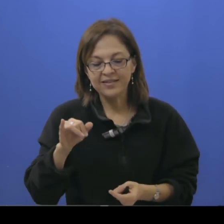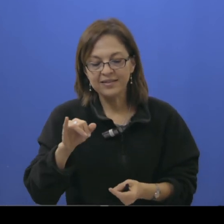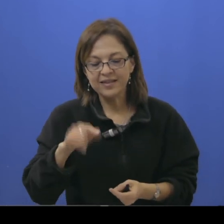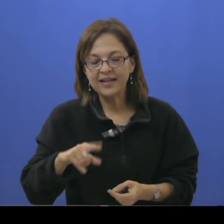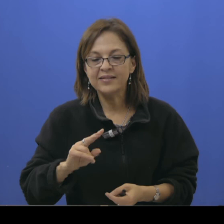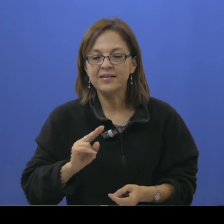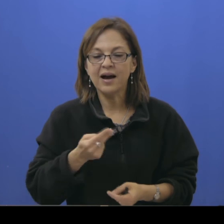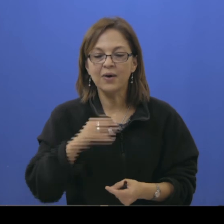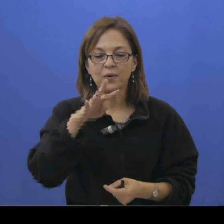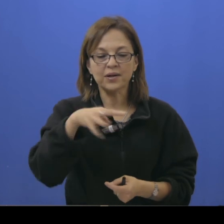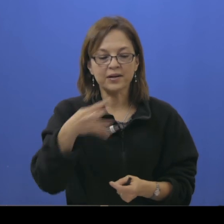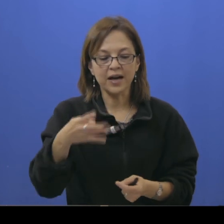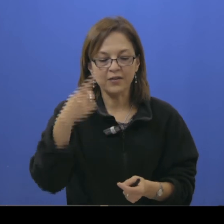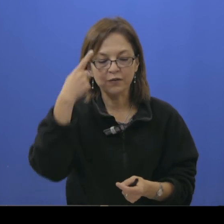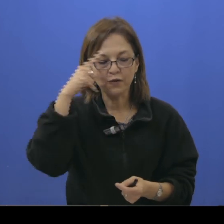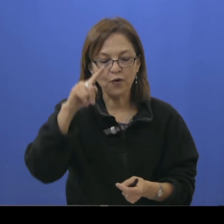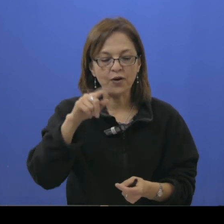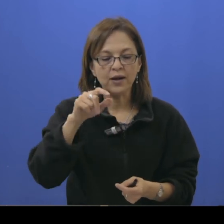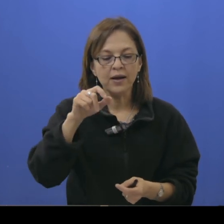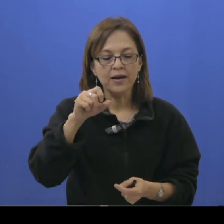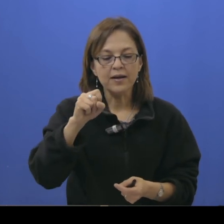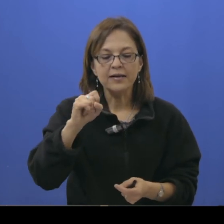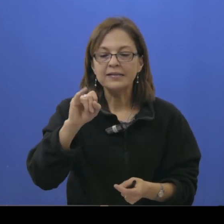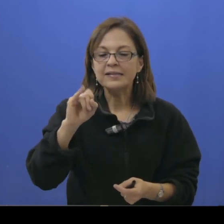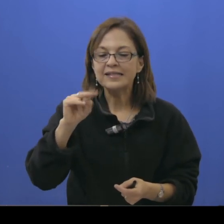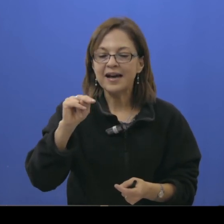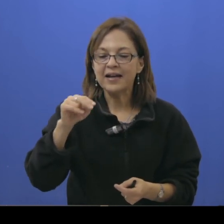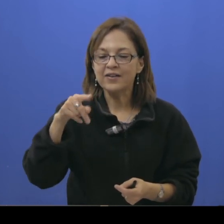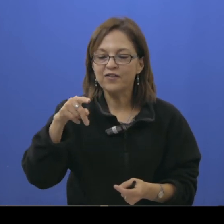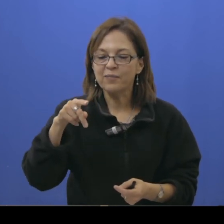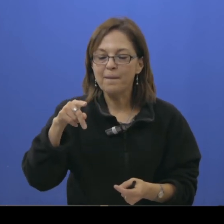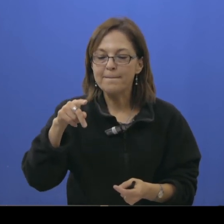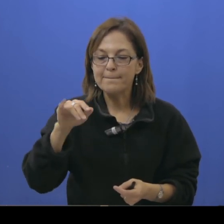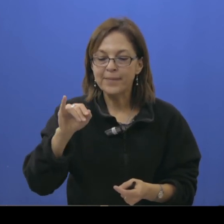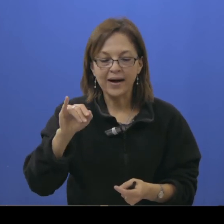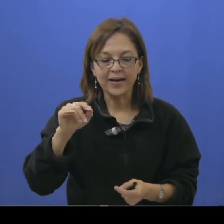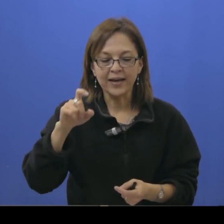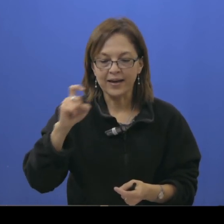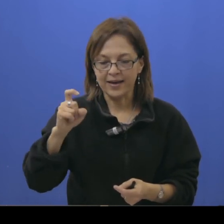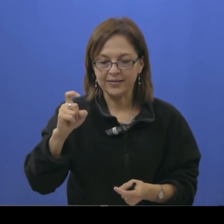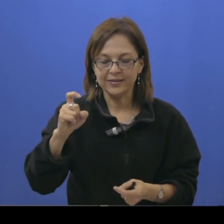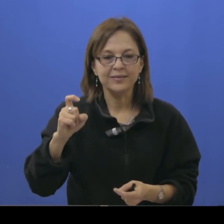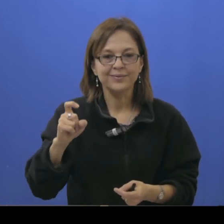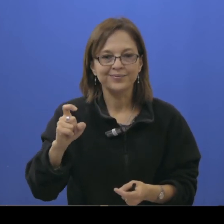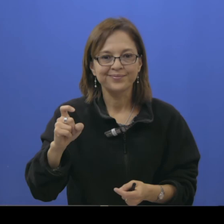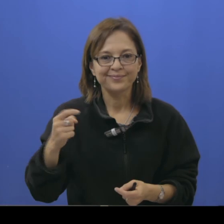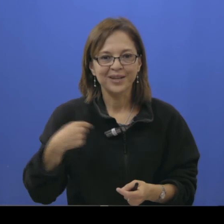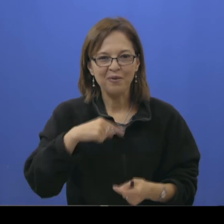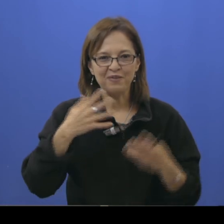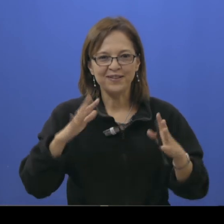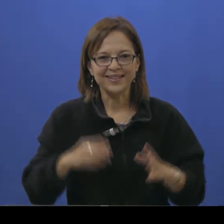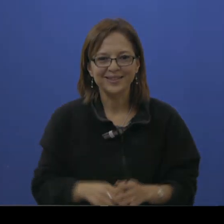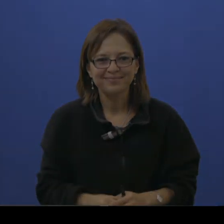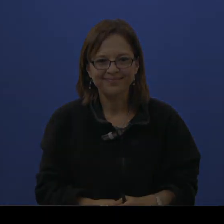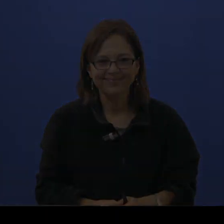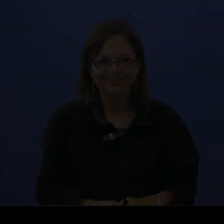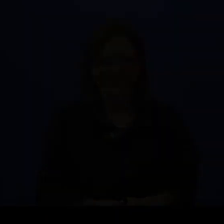And that's our graph for sine of pi x. We finished.